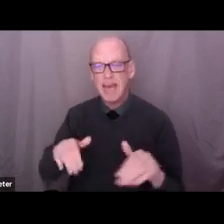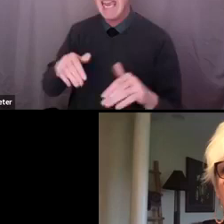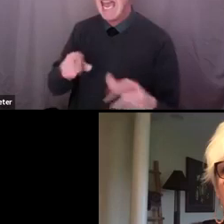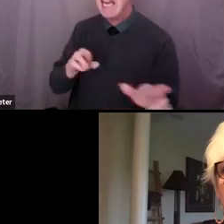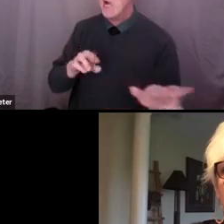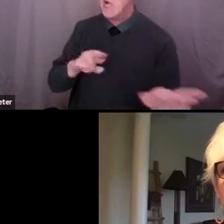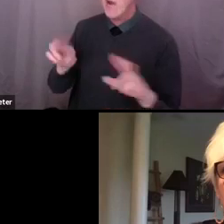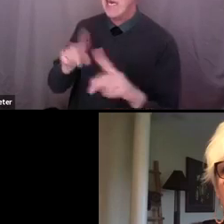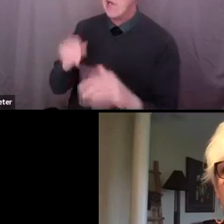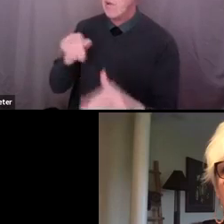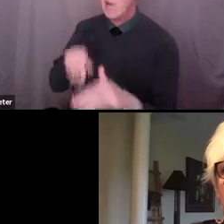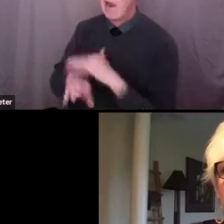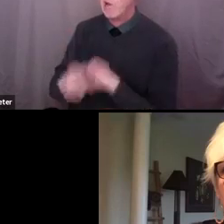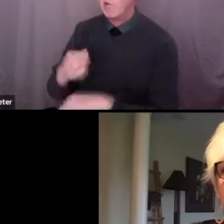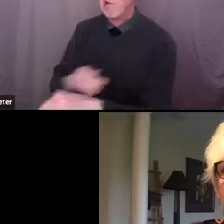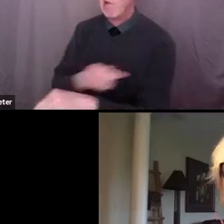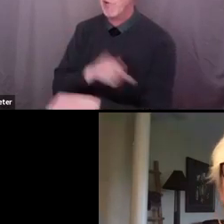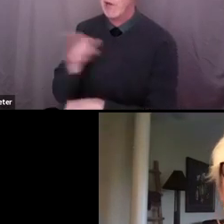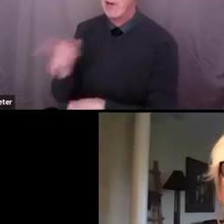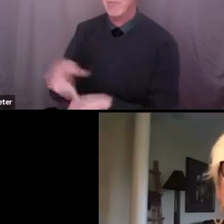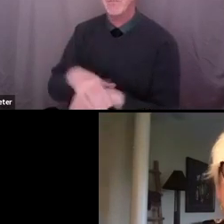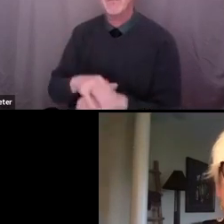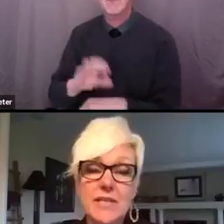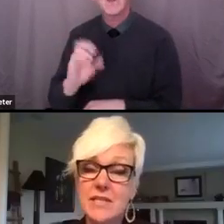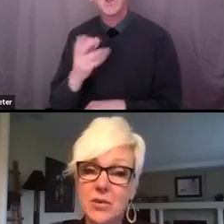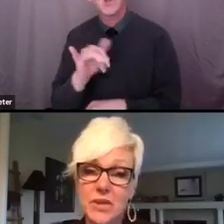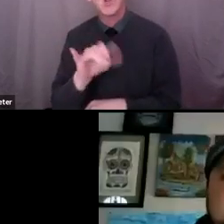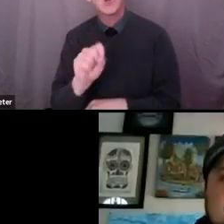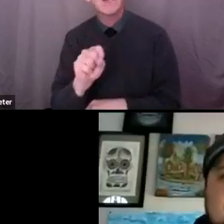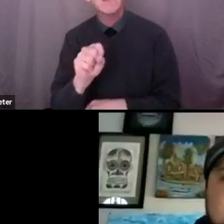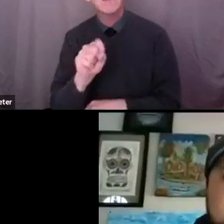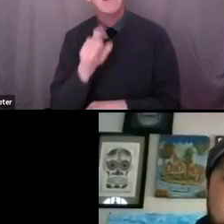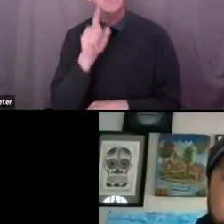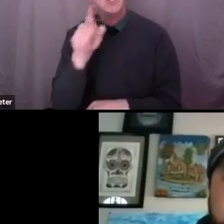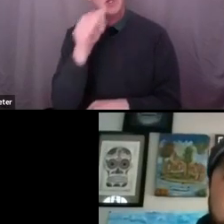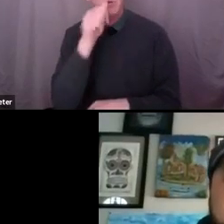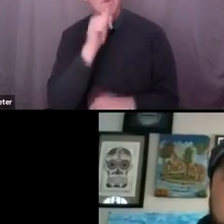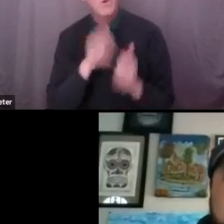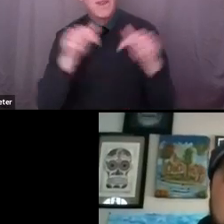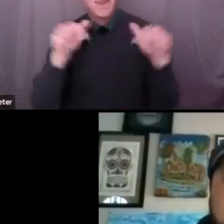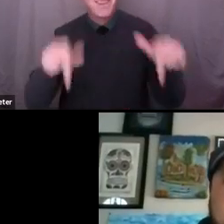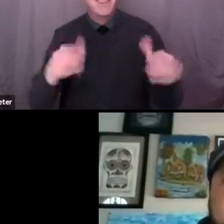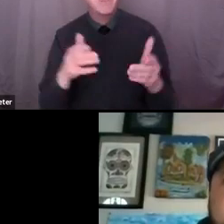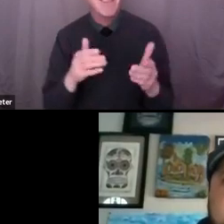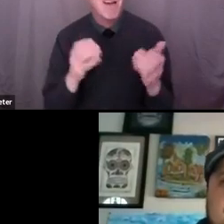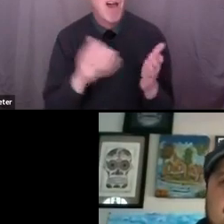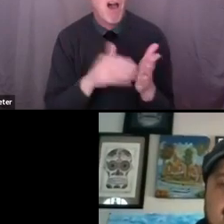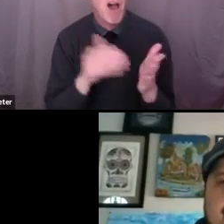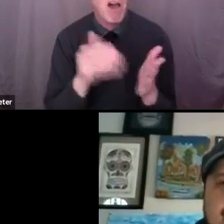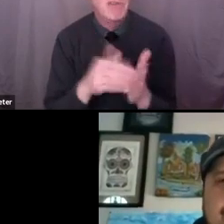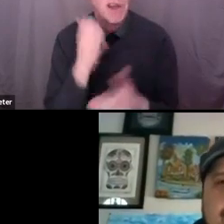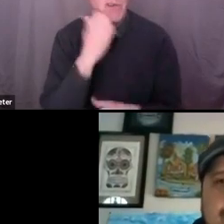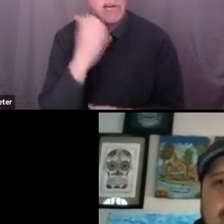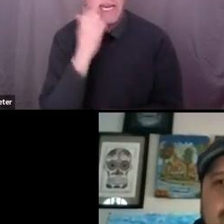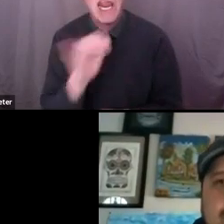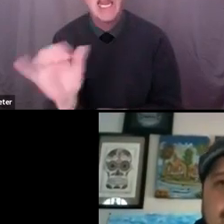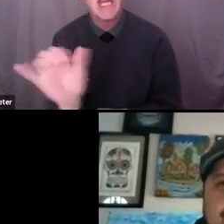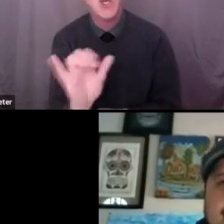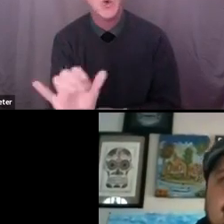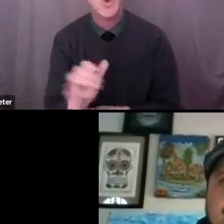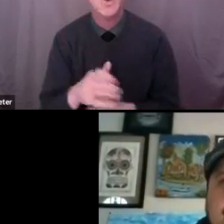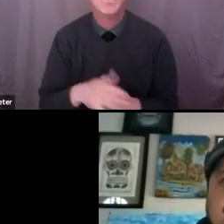yet. And Elijah, you guys deal with this a lot too in your everyday work.